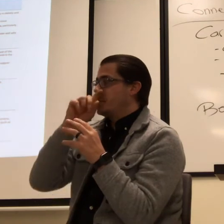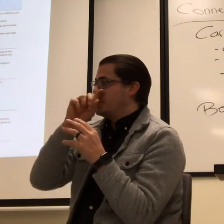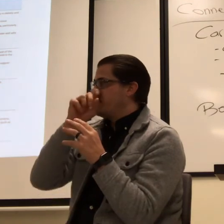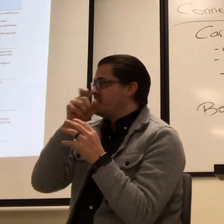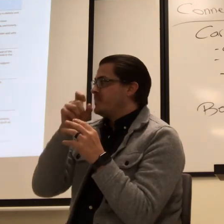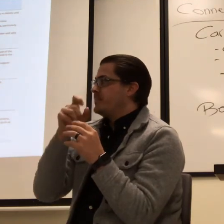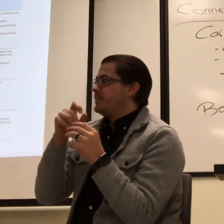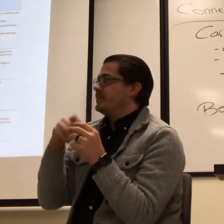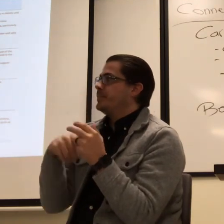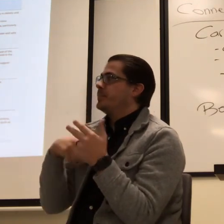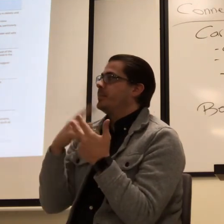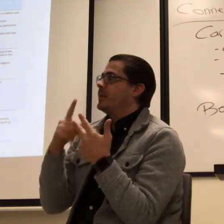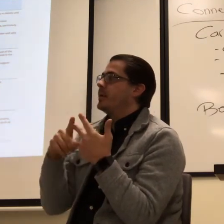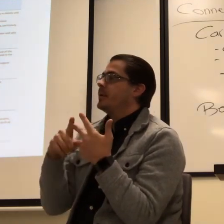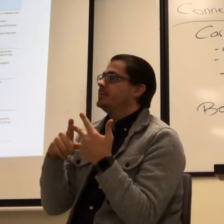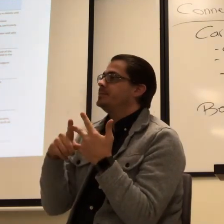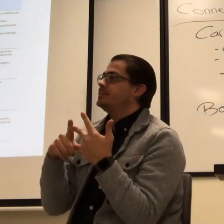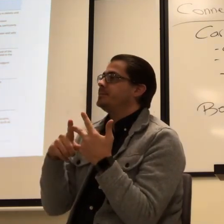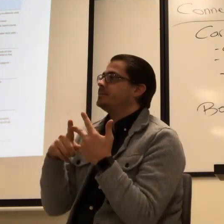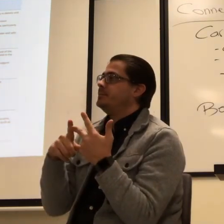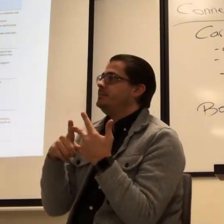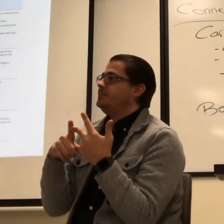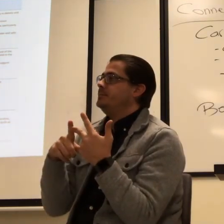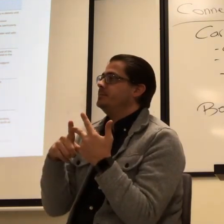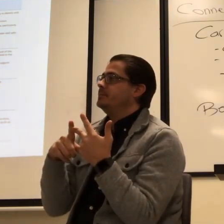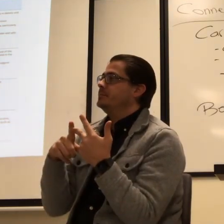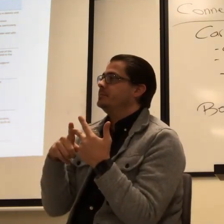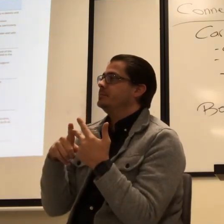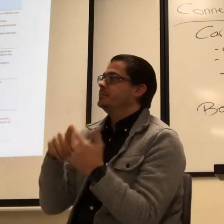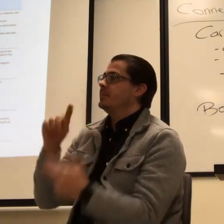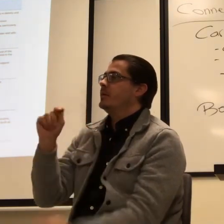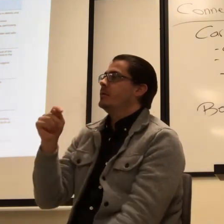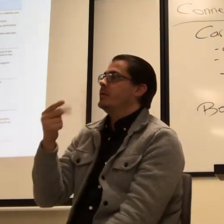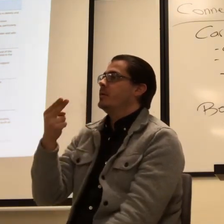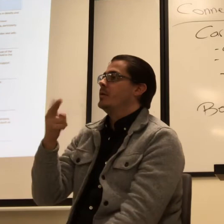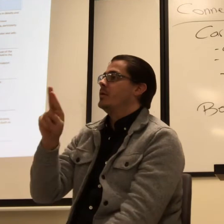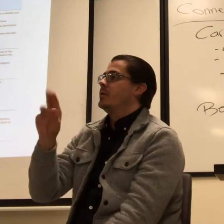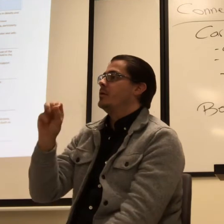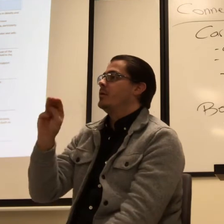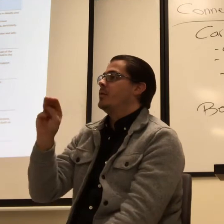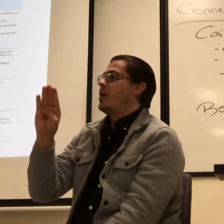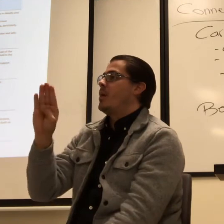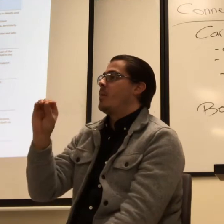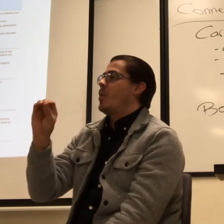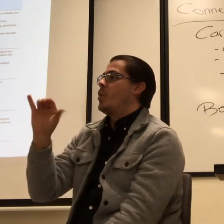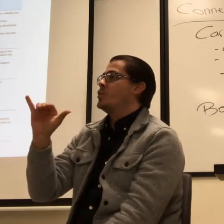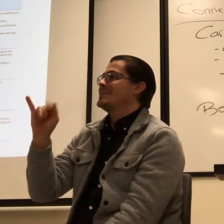and thrombocytes.